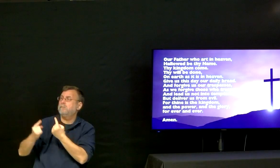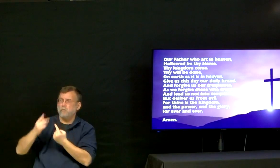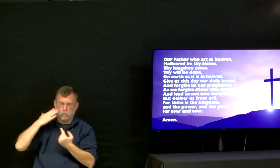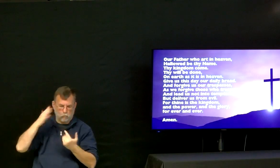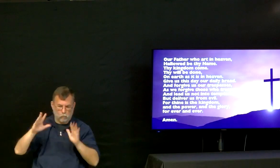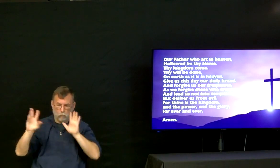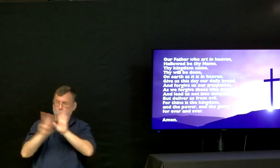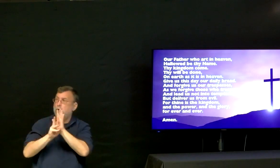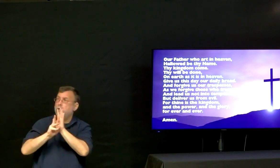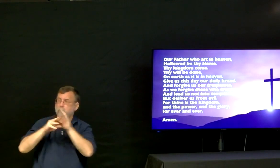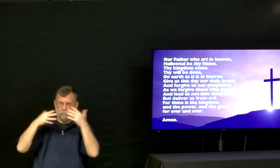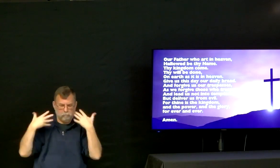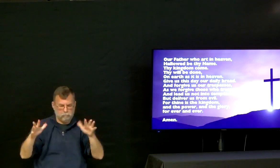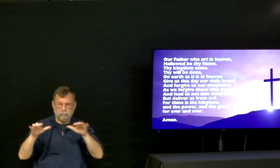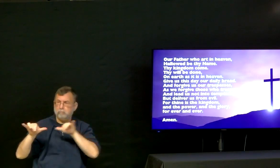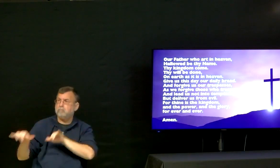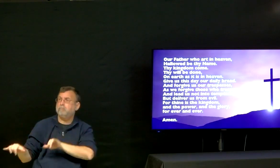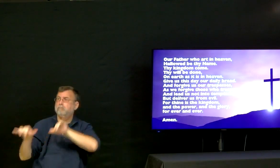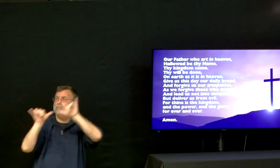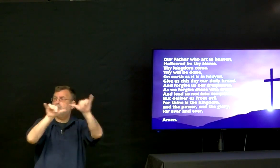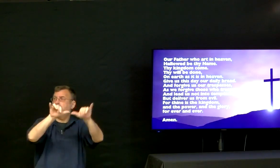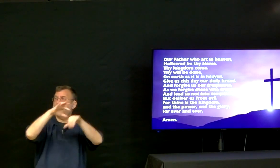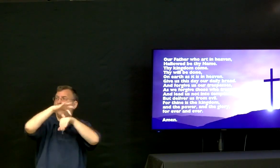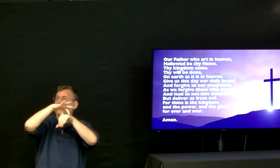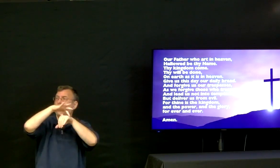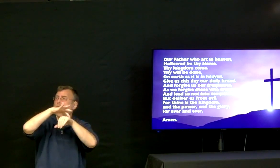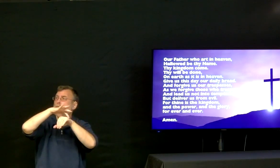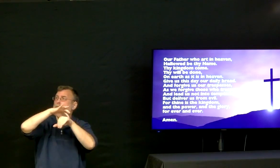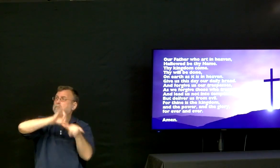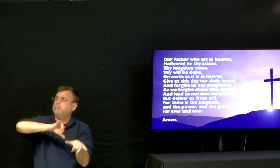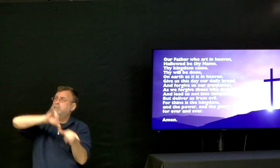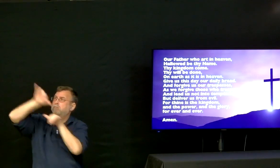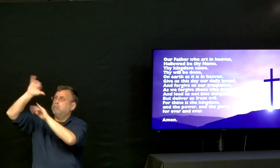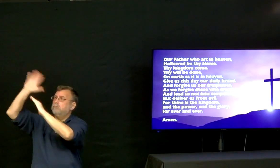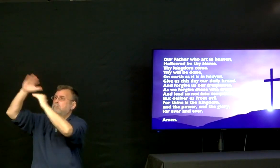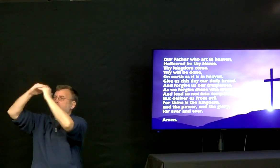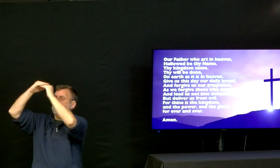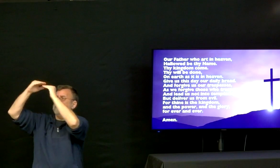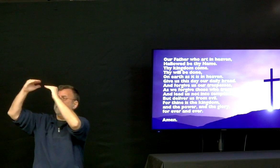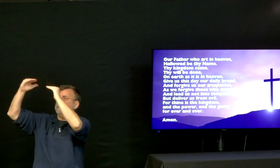will be done, on earth as it is in heaven.